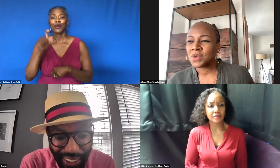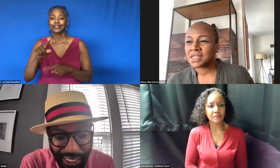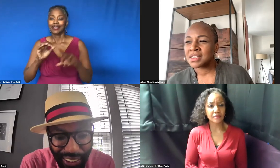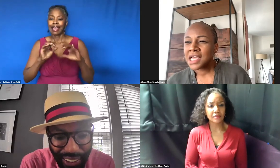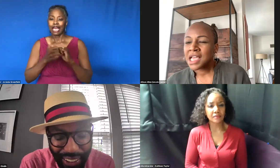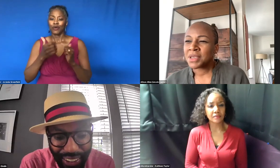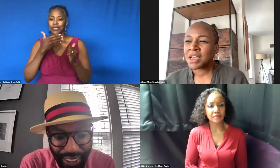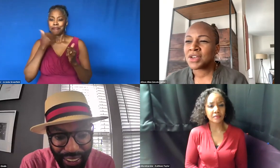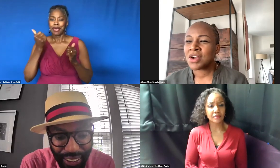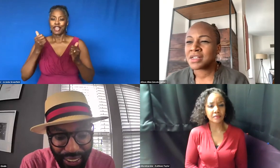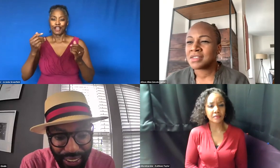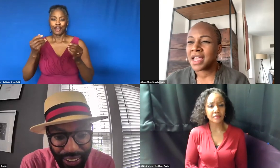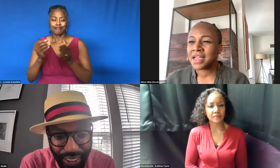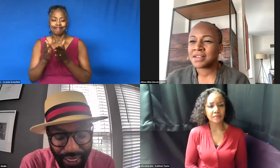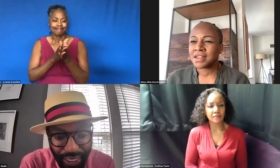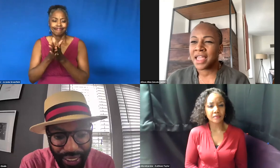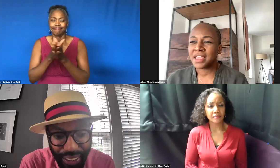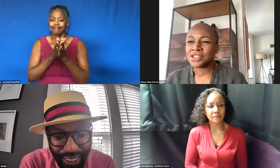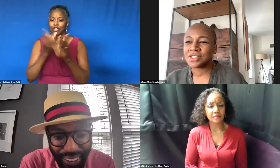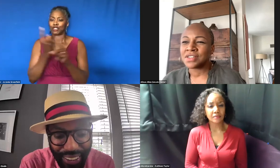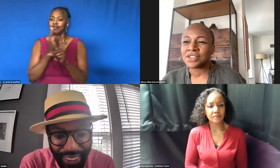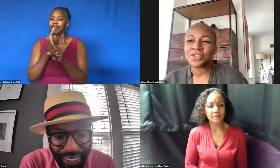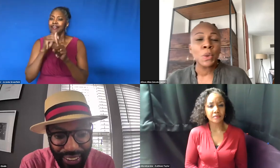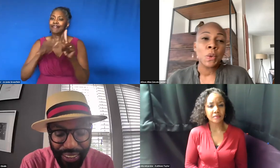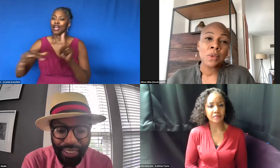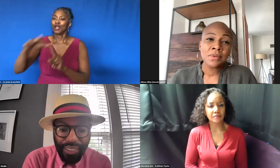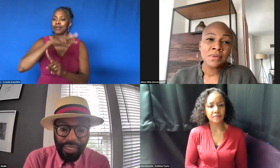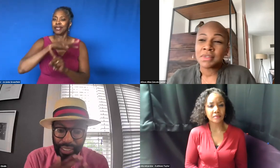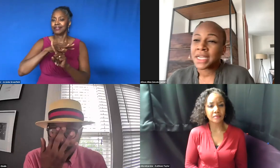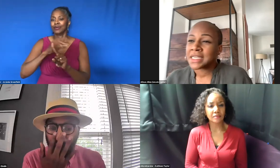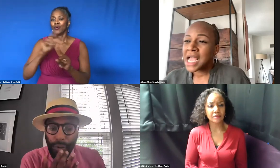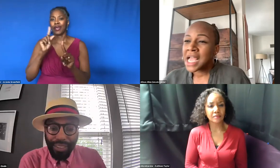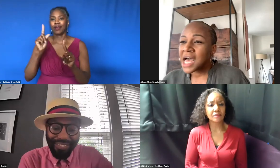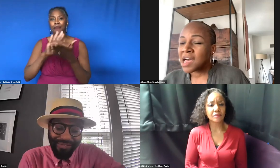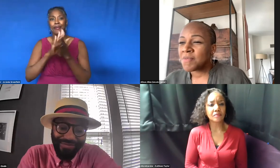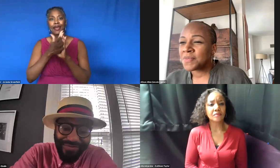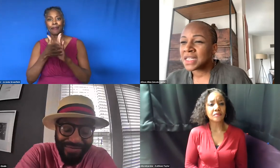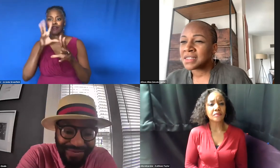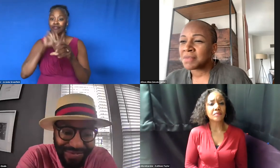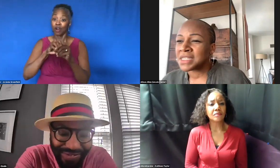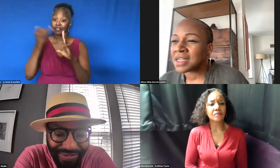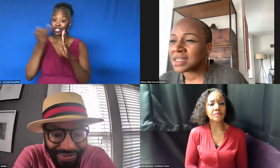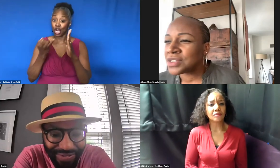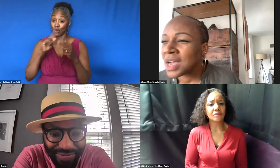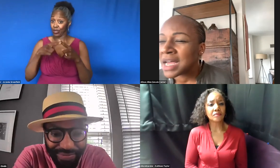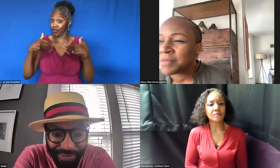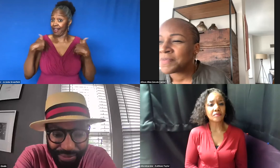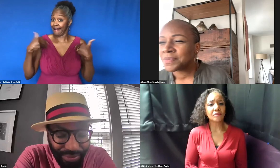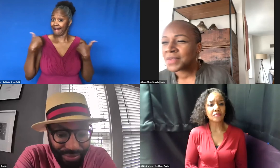play music, become an artist at a young age is considered cool, right? These can be